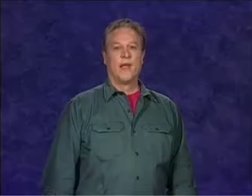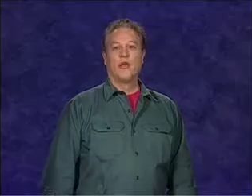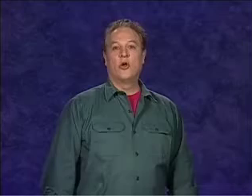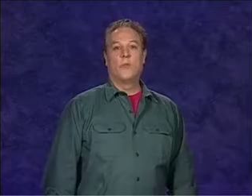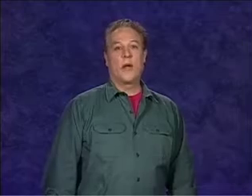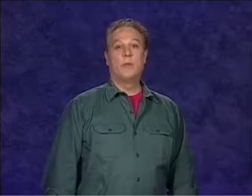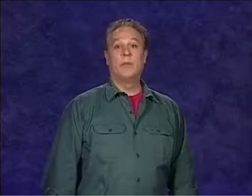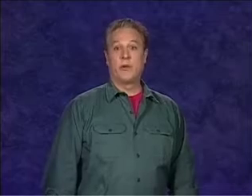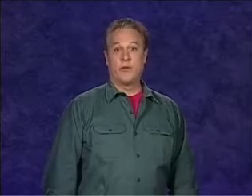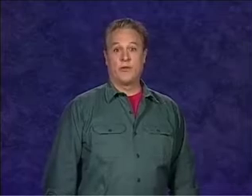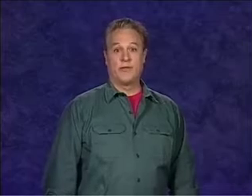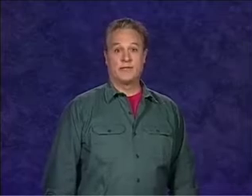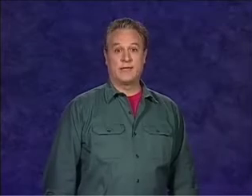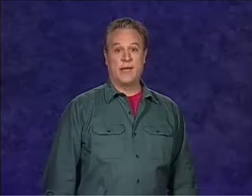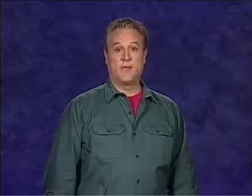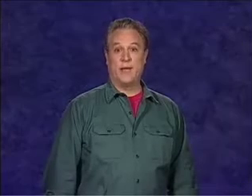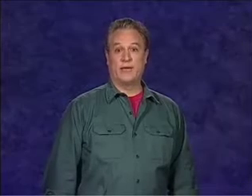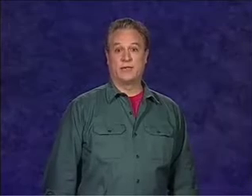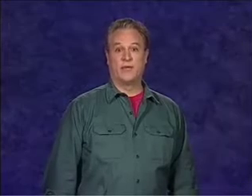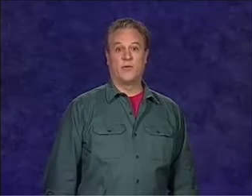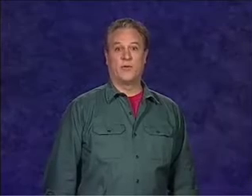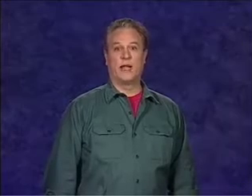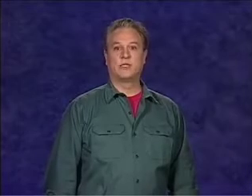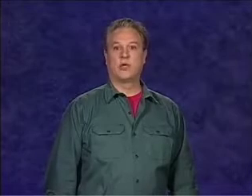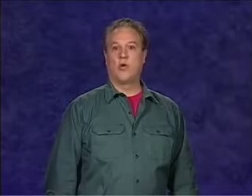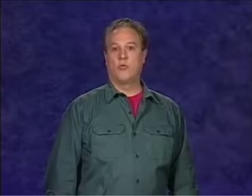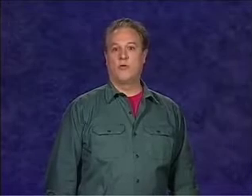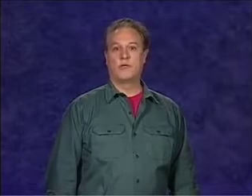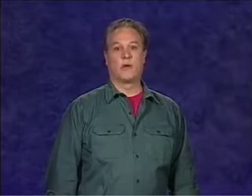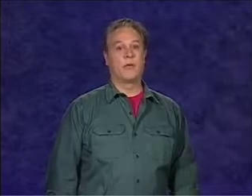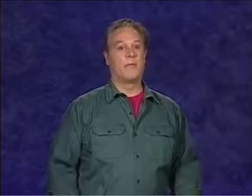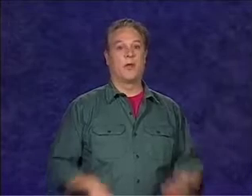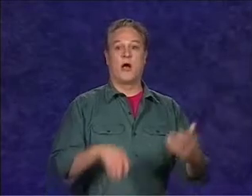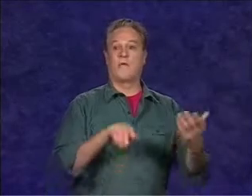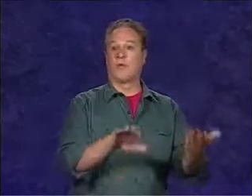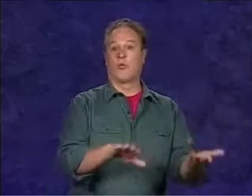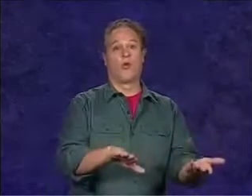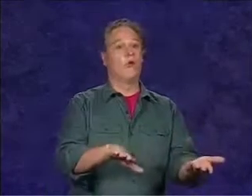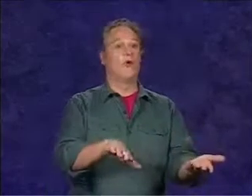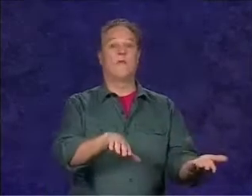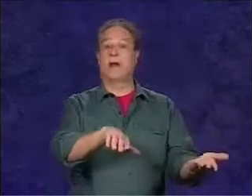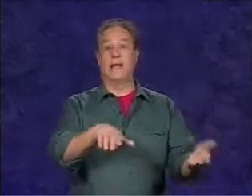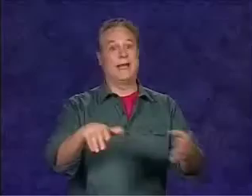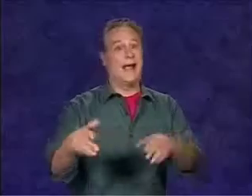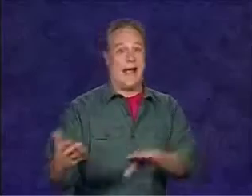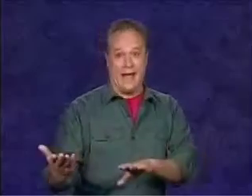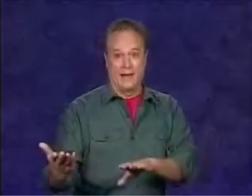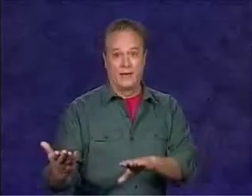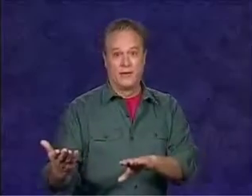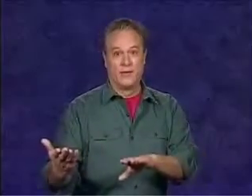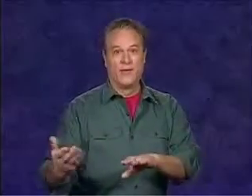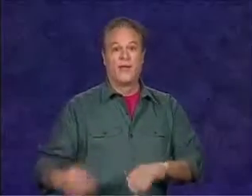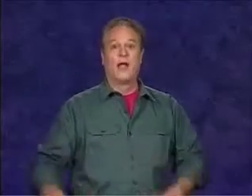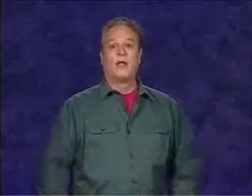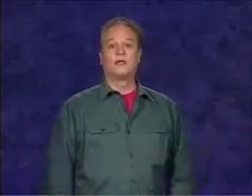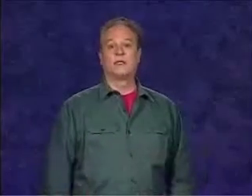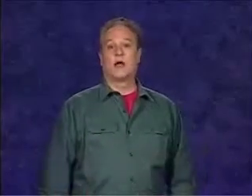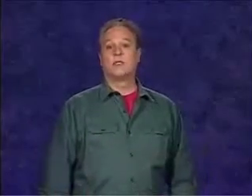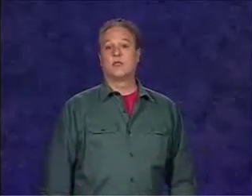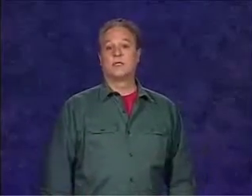You'll probably remember this sign best if you relate it to old movies where people often rolled over and died. This is also the